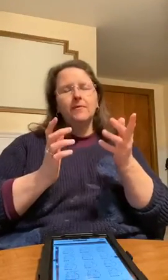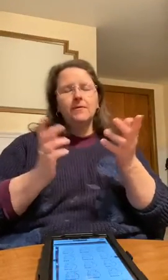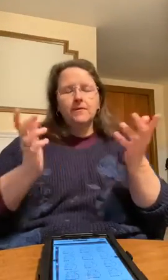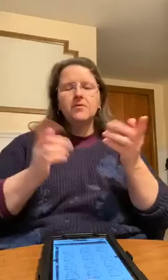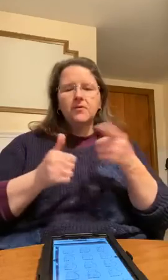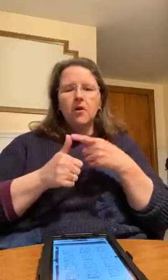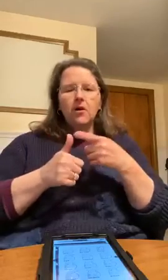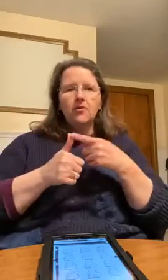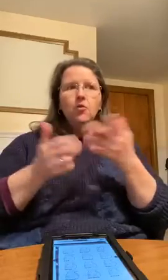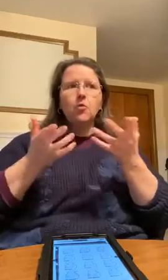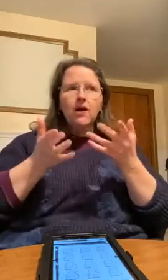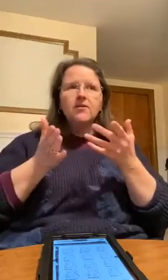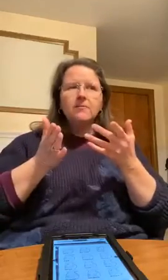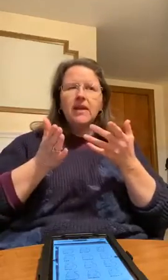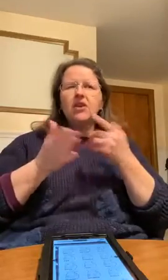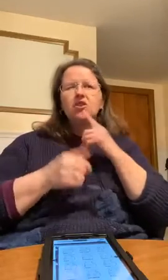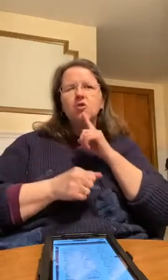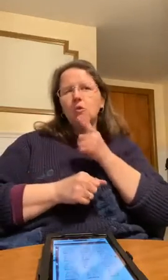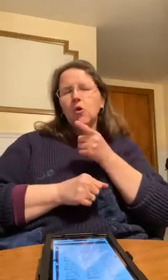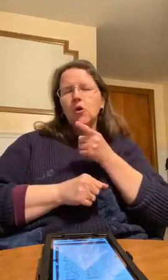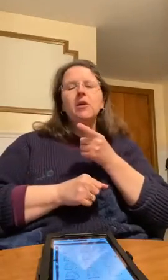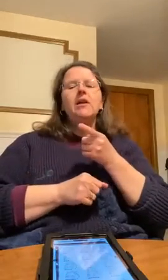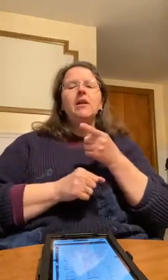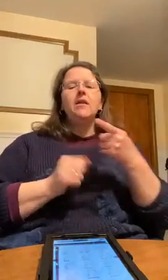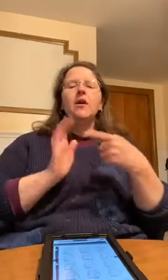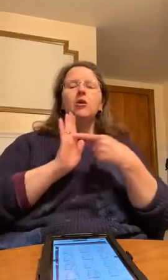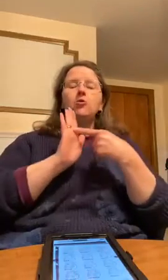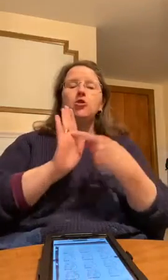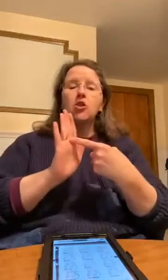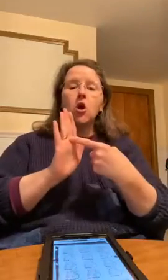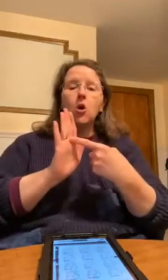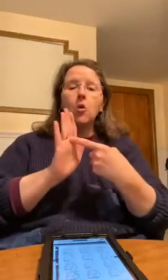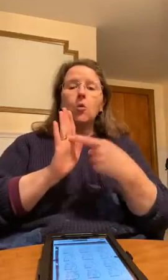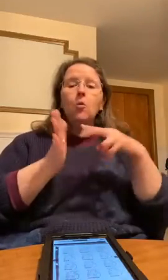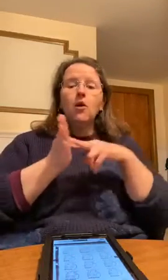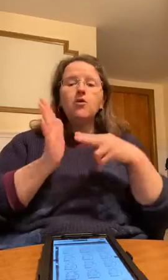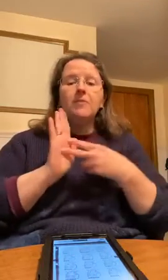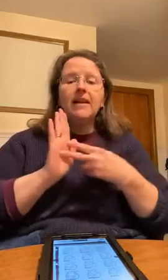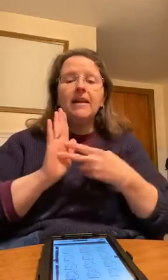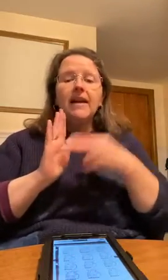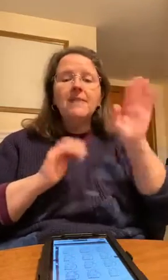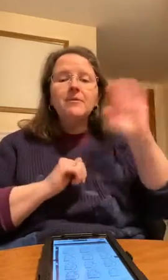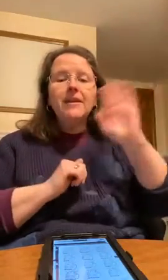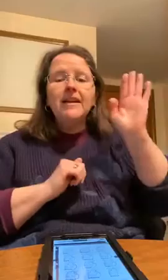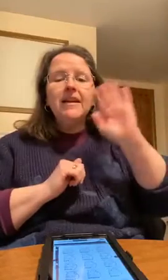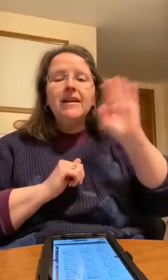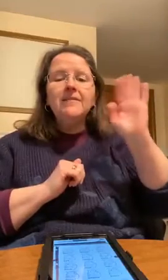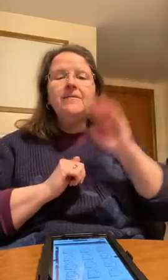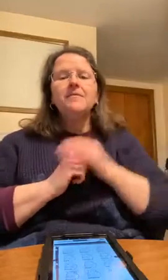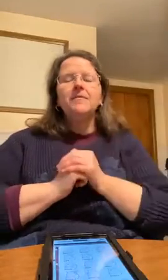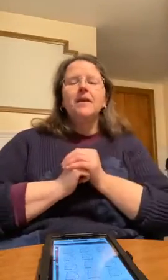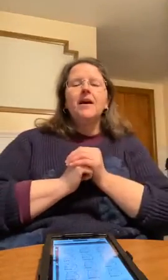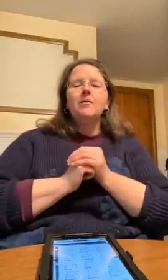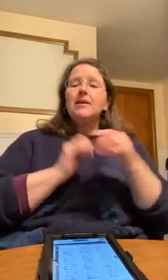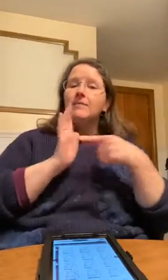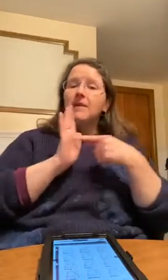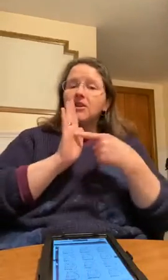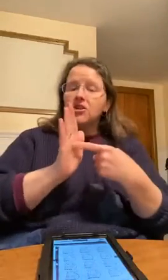First of all, you want to make sure that you show what you mean. Hi, Marie. You want to make sure